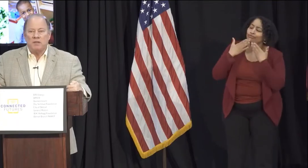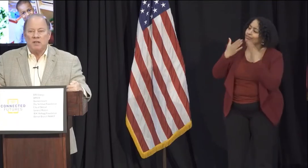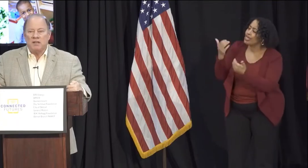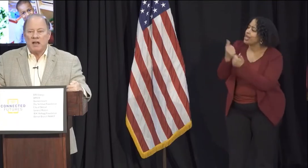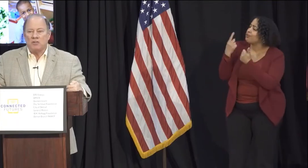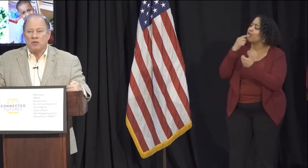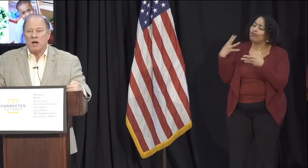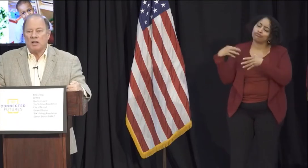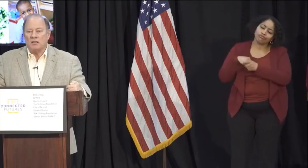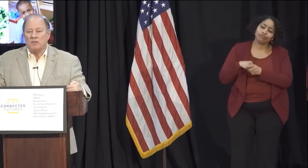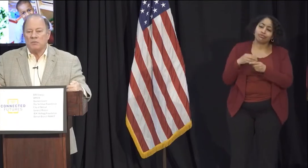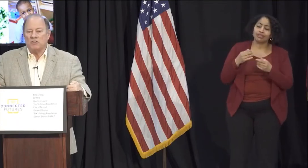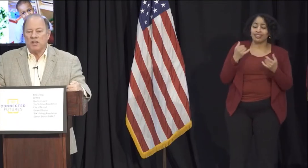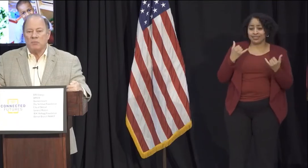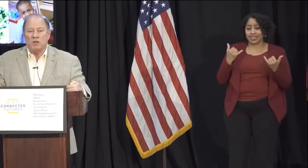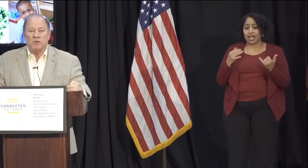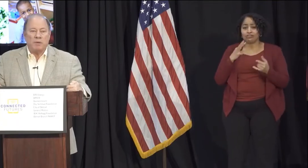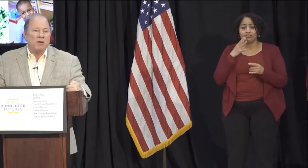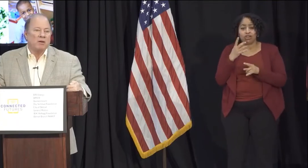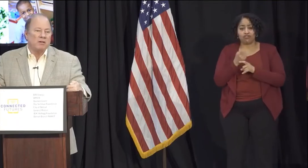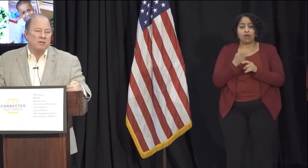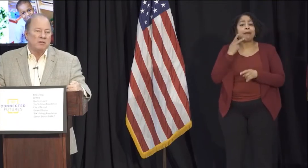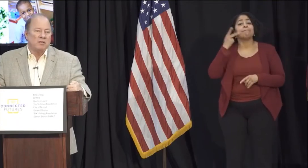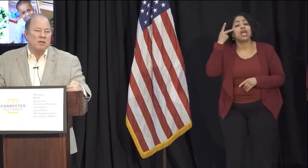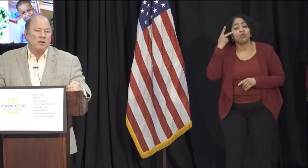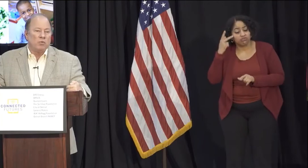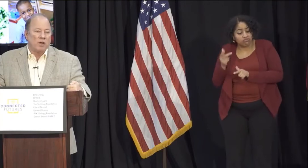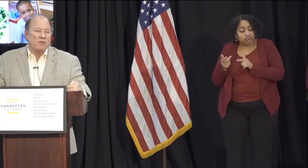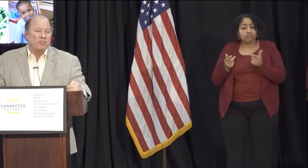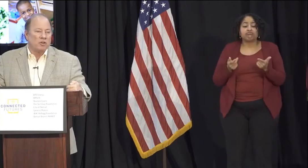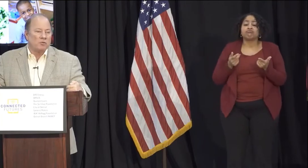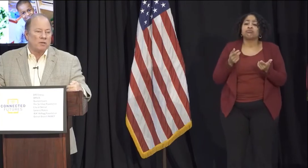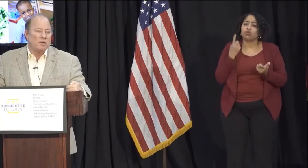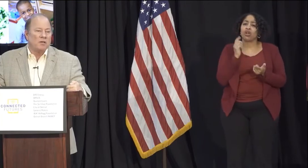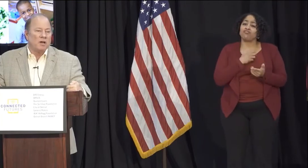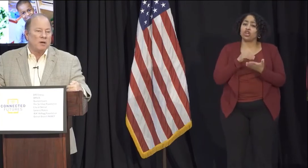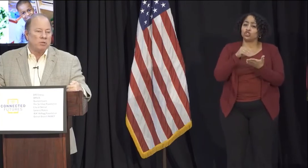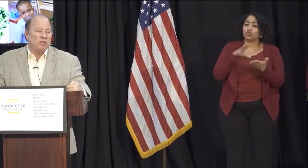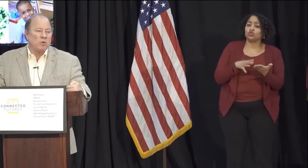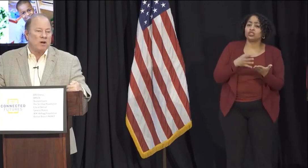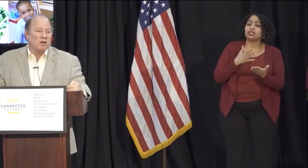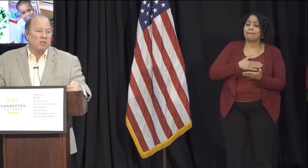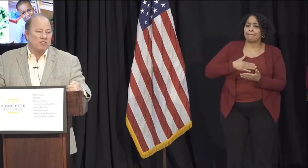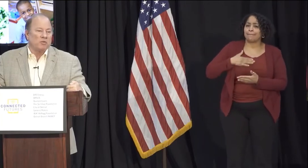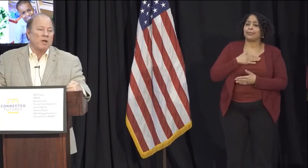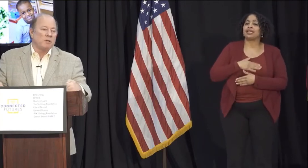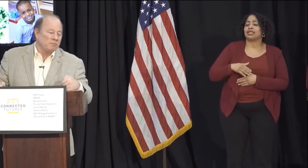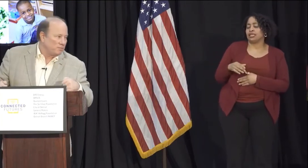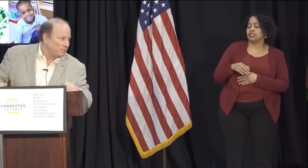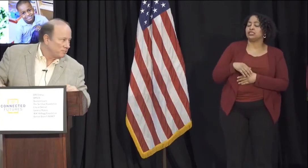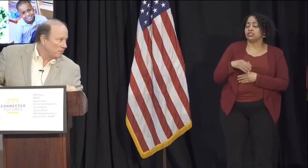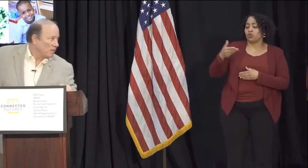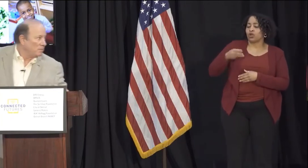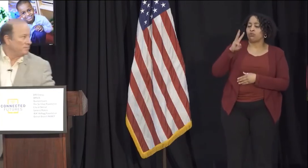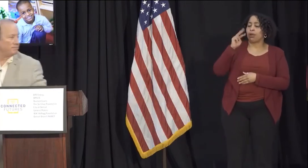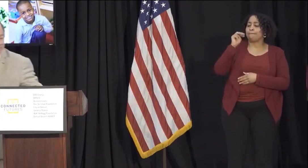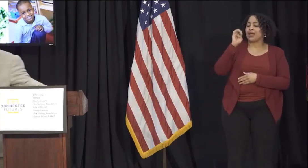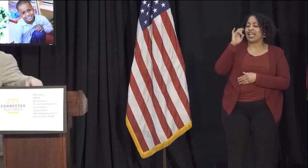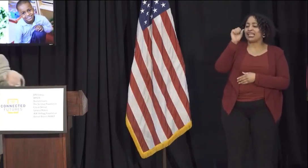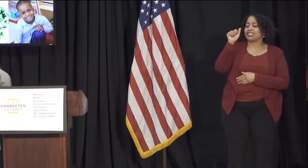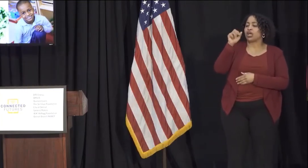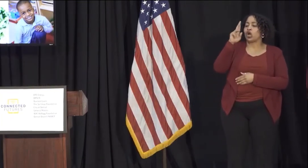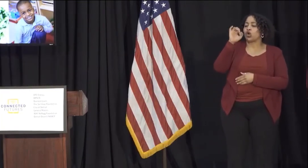of it. And now to talk from the standpoint of a parent of one of our children, please welcome Melissa Redmond.